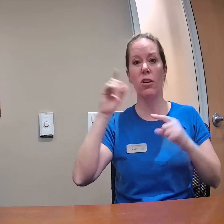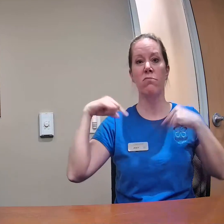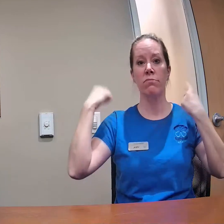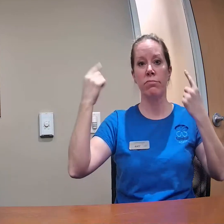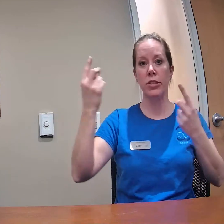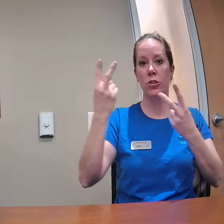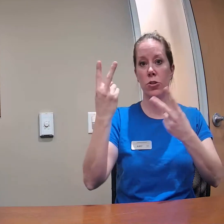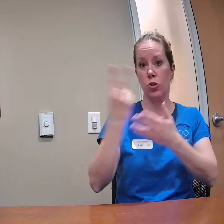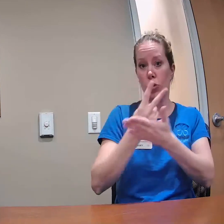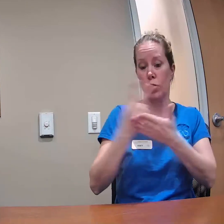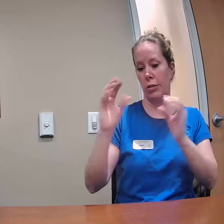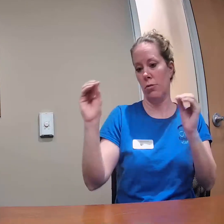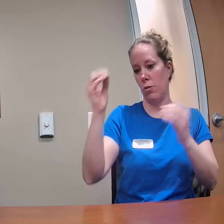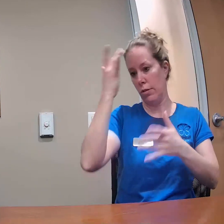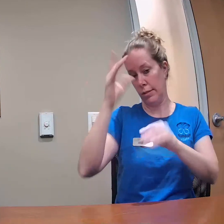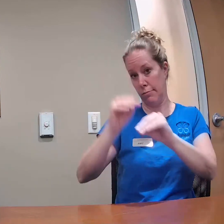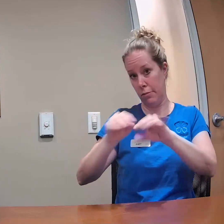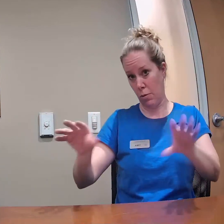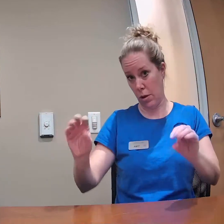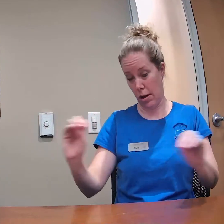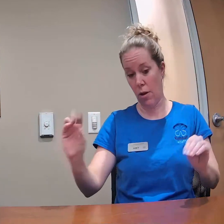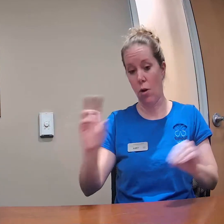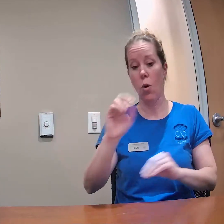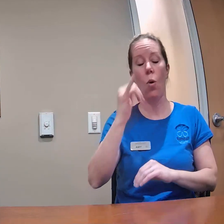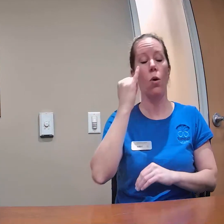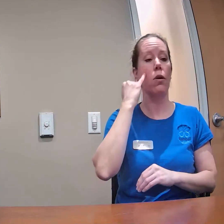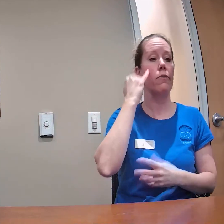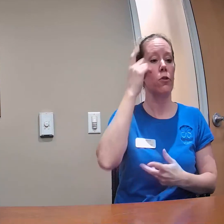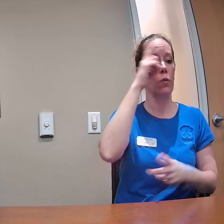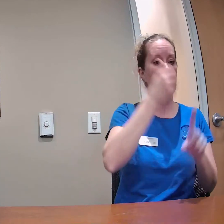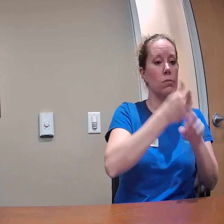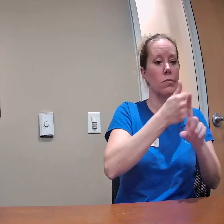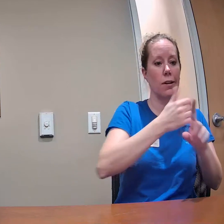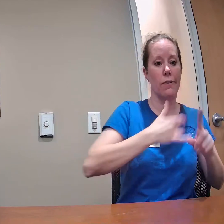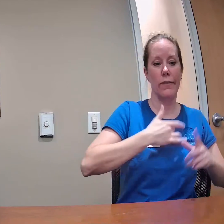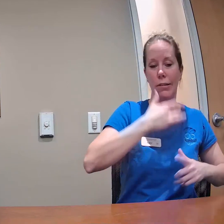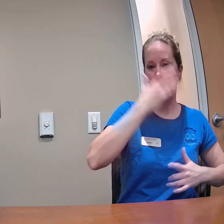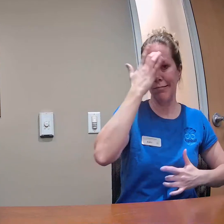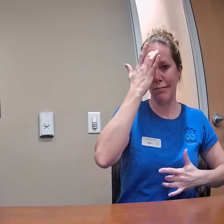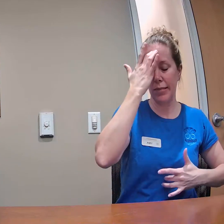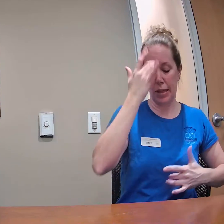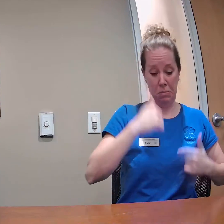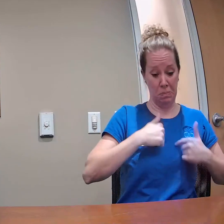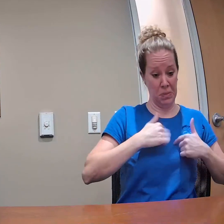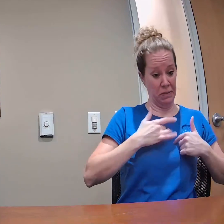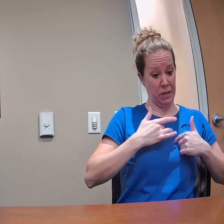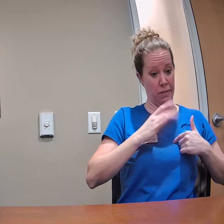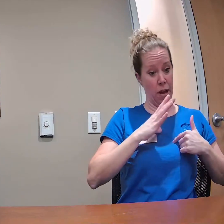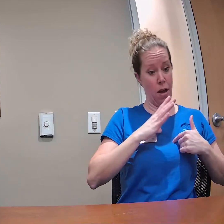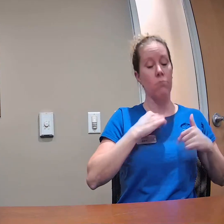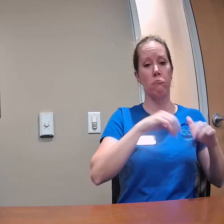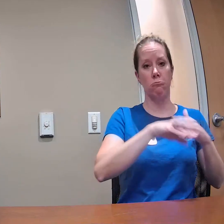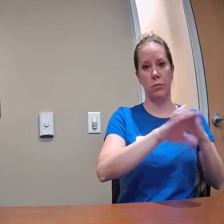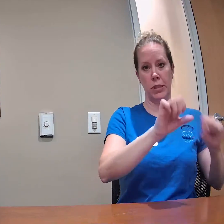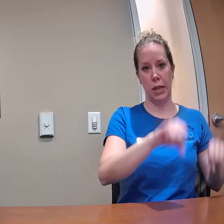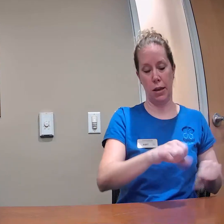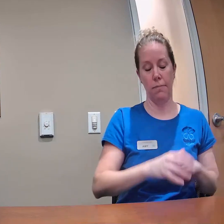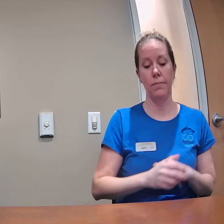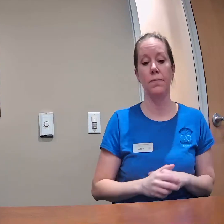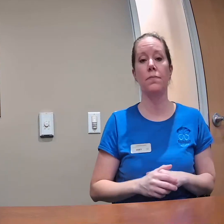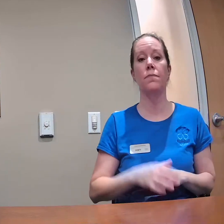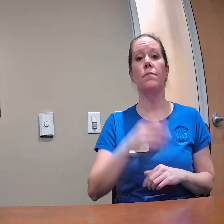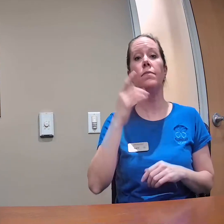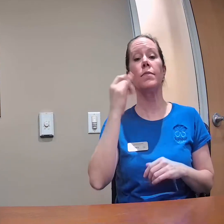symptomatic. If our residents are self-isolating, the caregiver may only visit them in